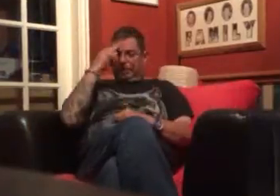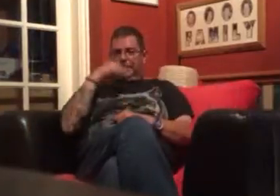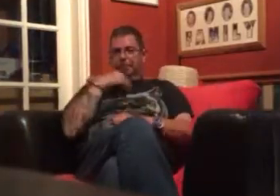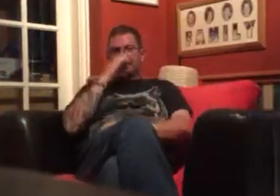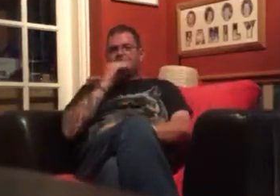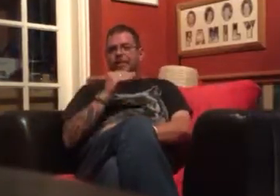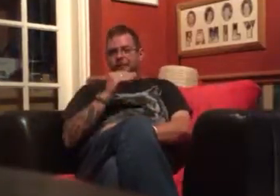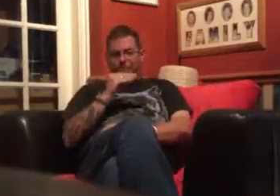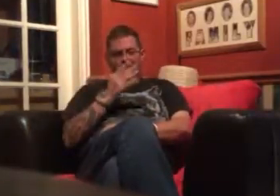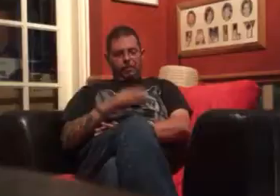Hello there. My name's David.